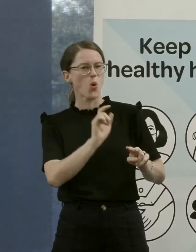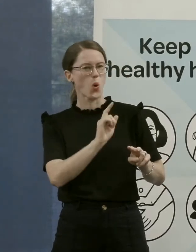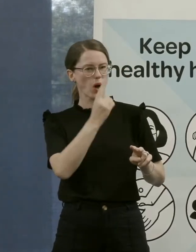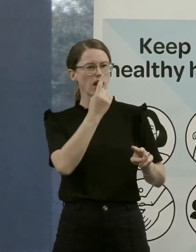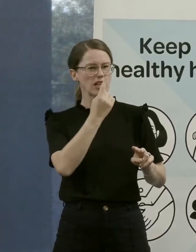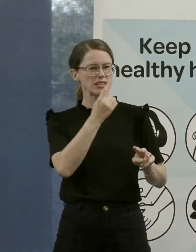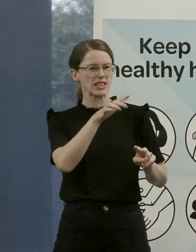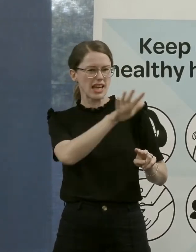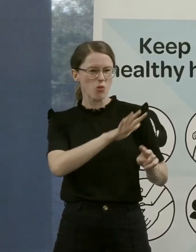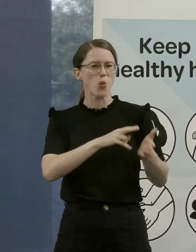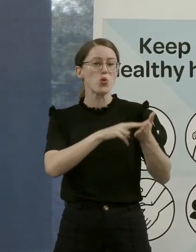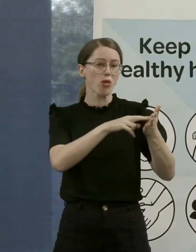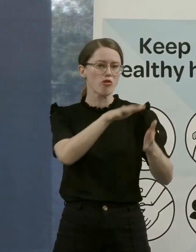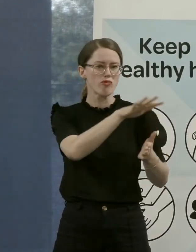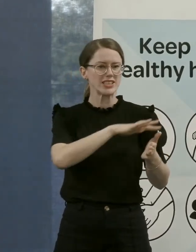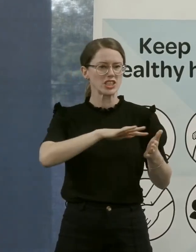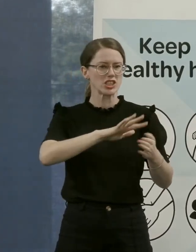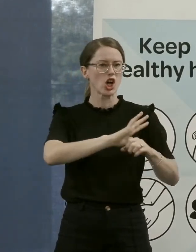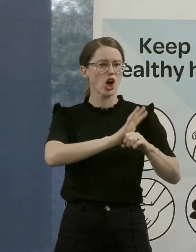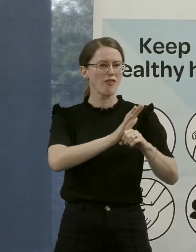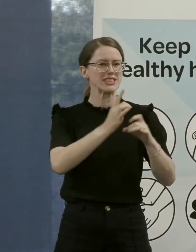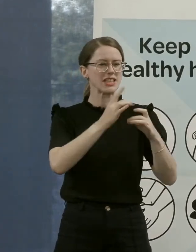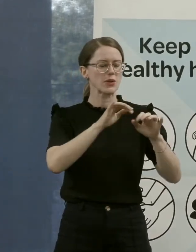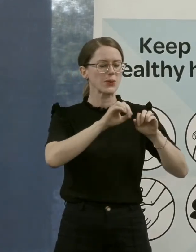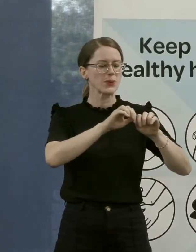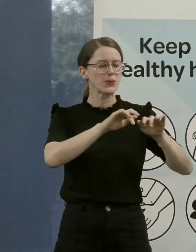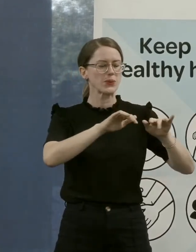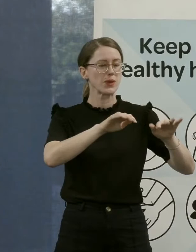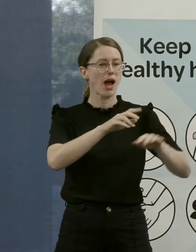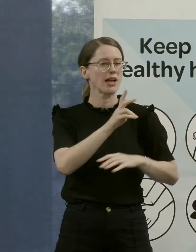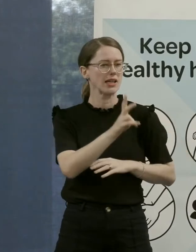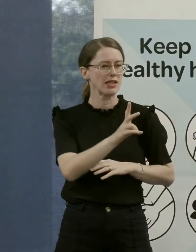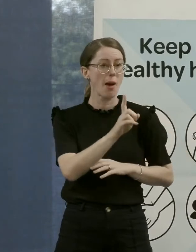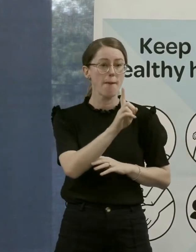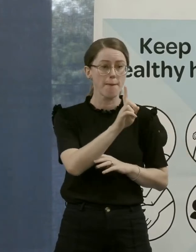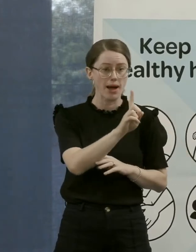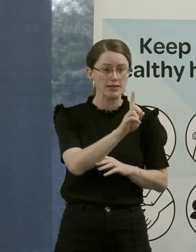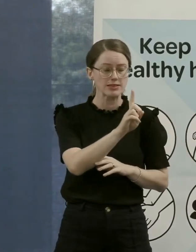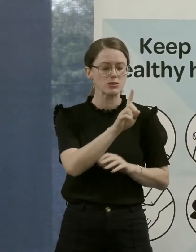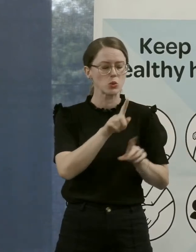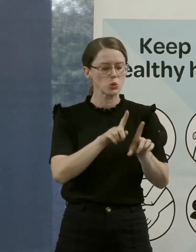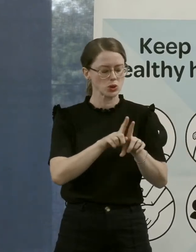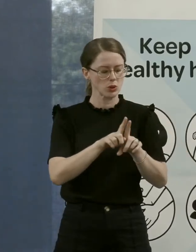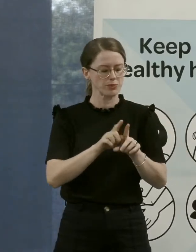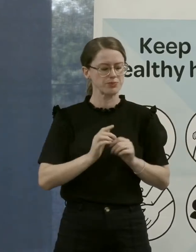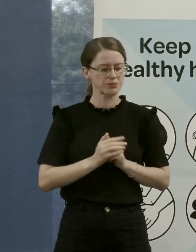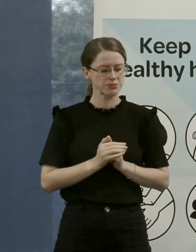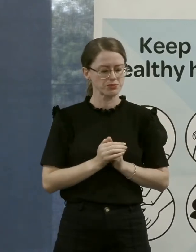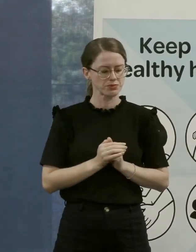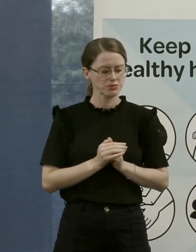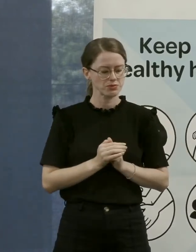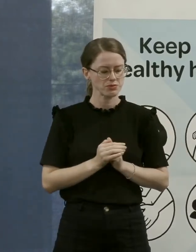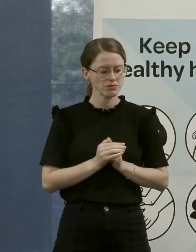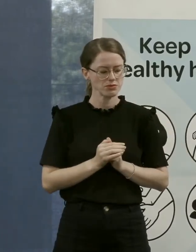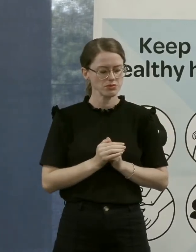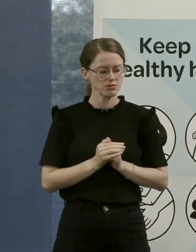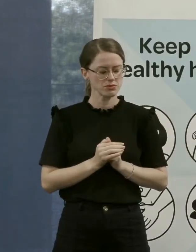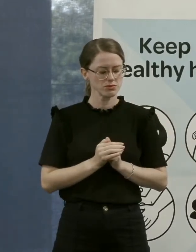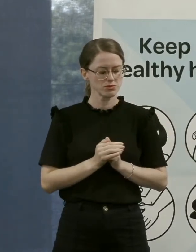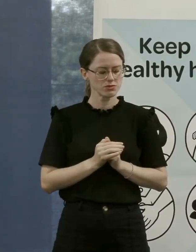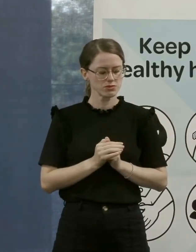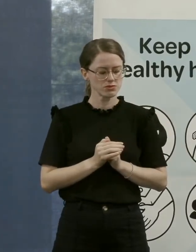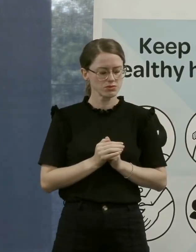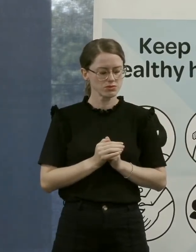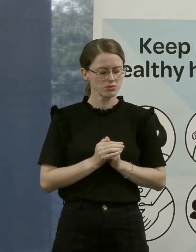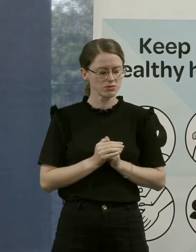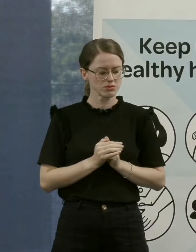infection again in the northern region. But I would say that alongside that, we haven't seen an increase